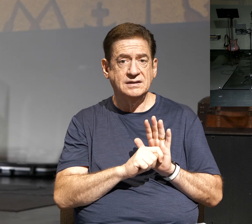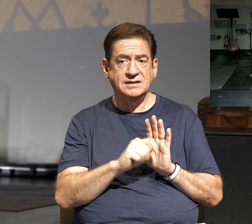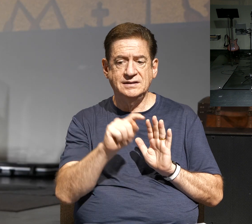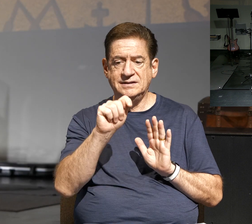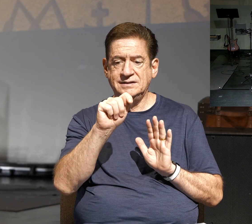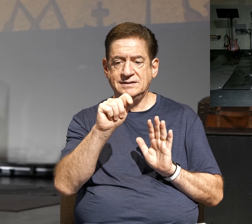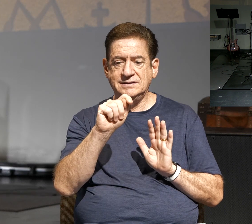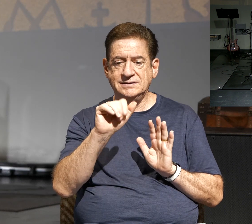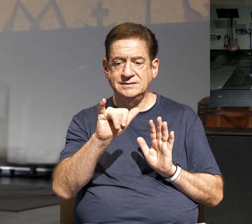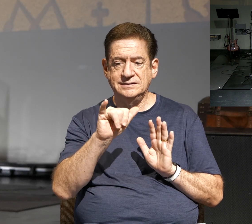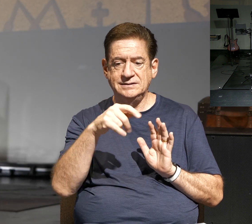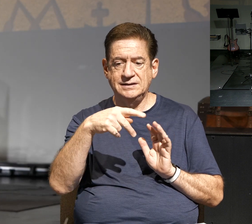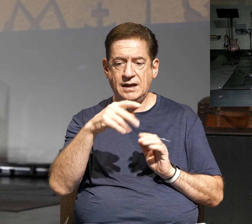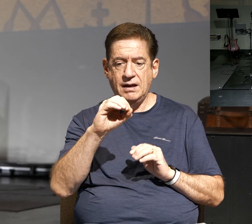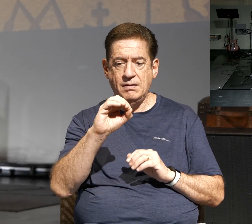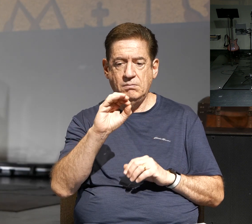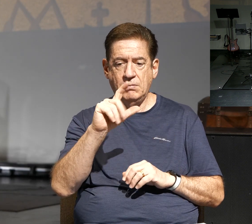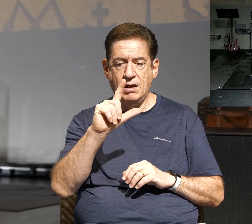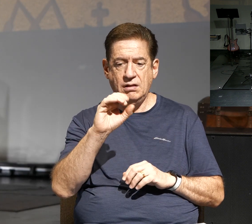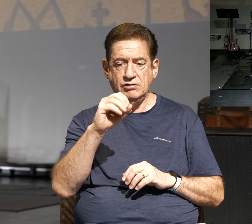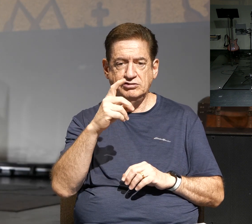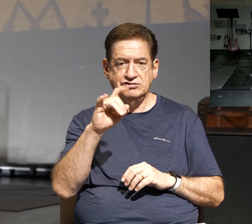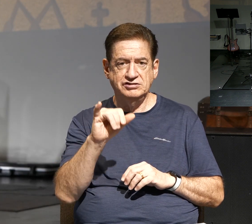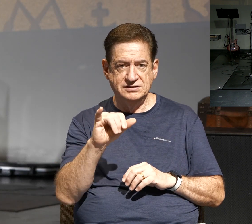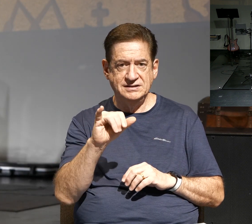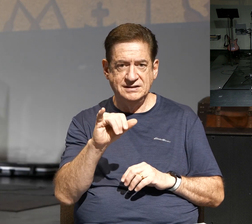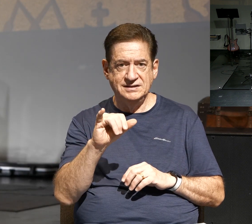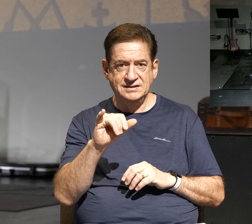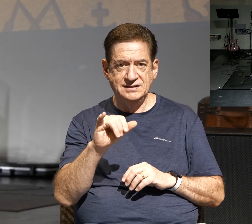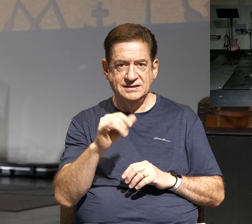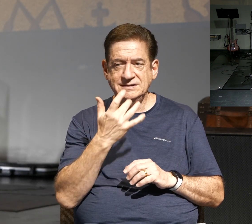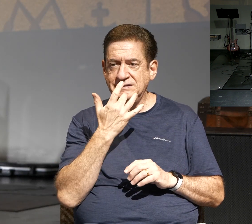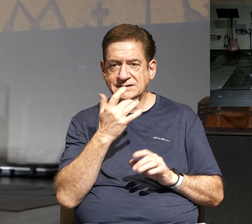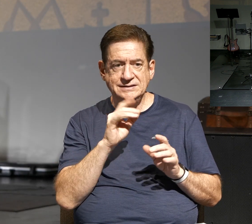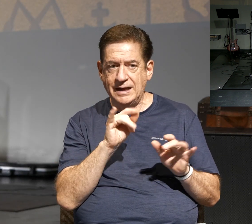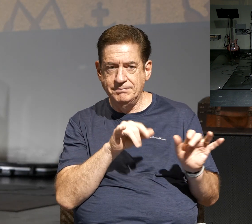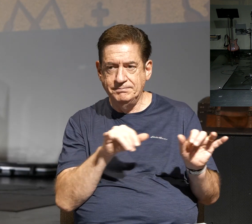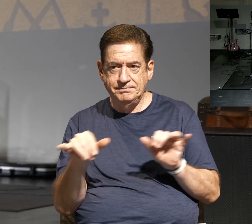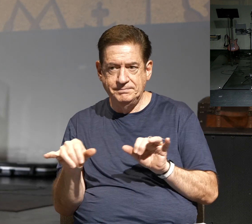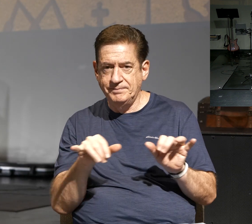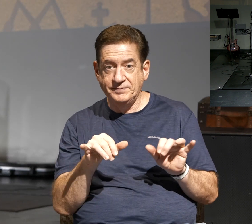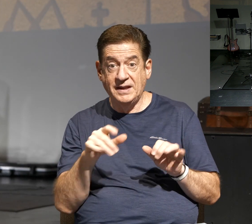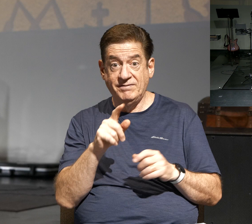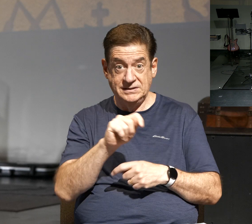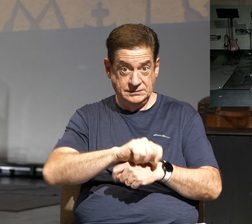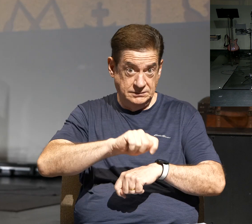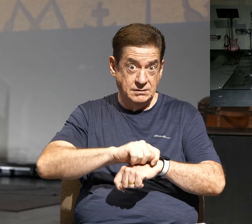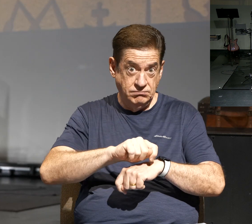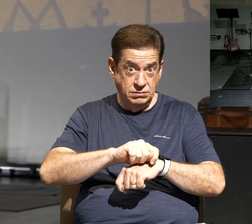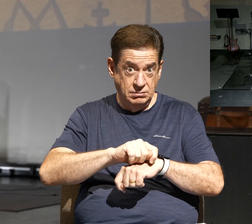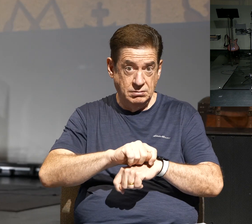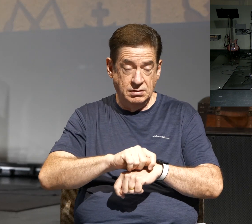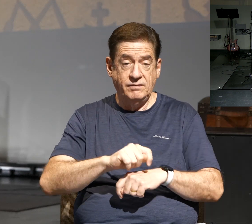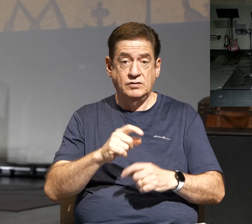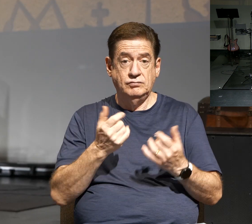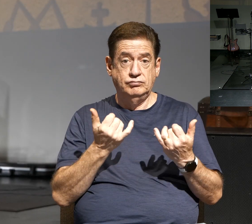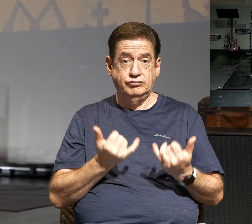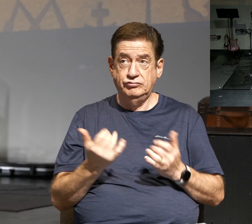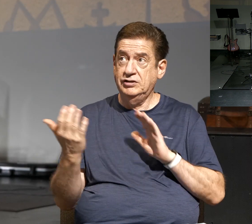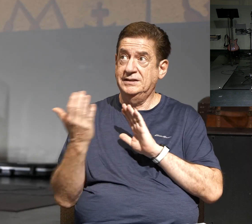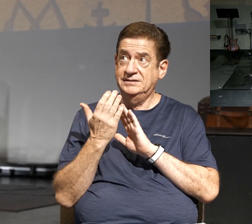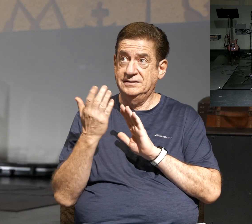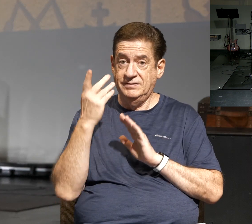typology, you've got the temple where you have the presence of God, you have